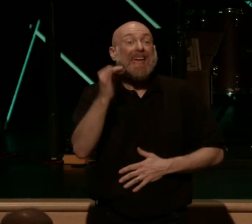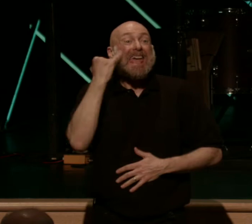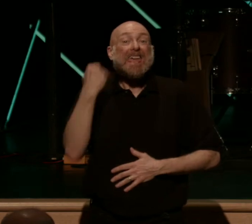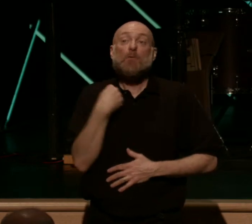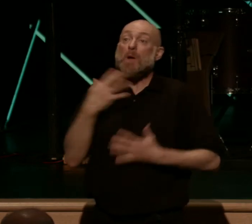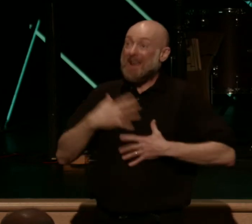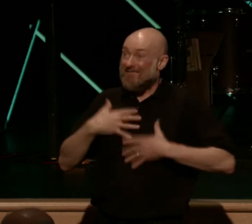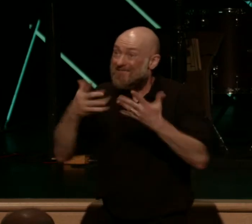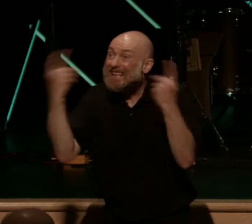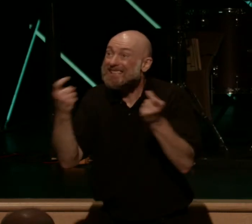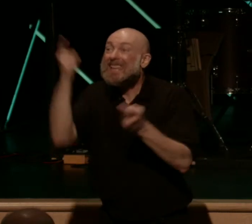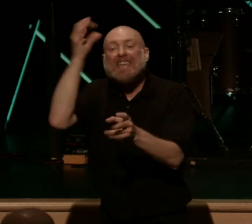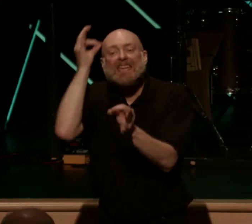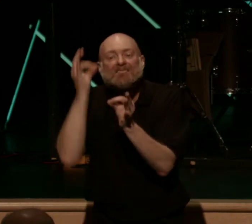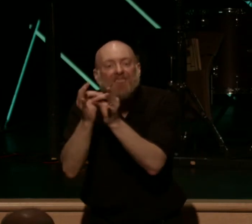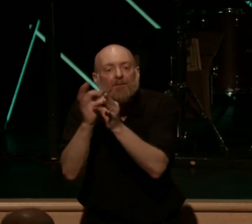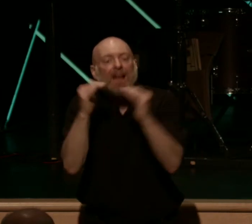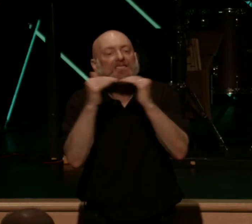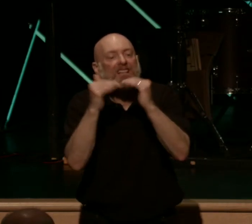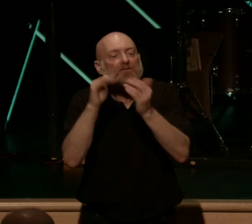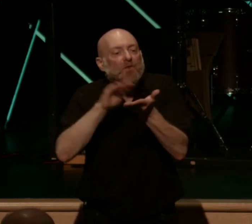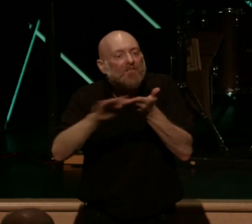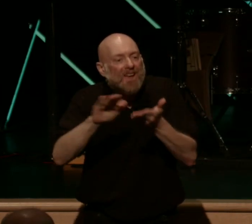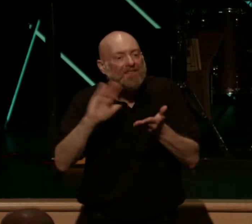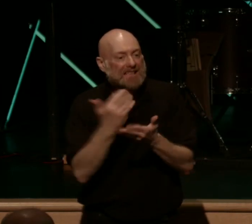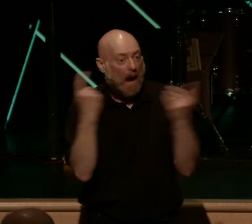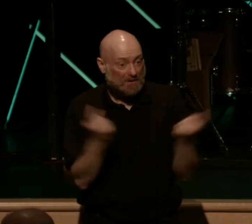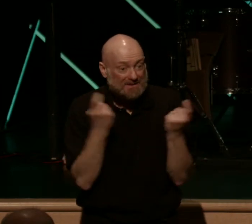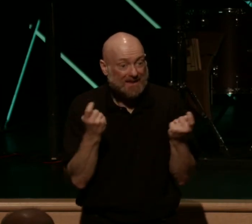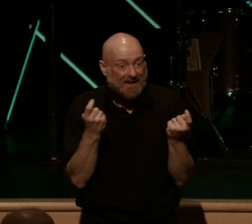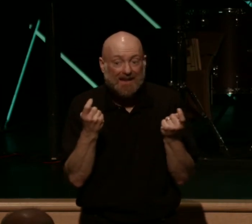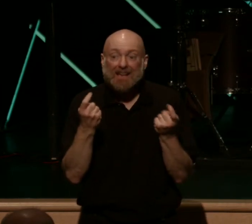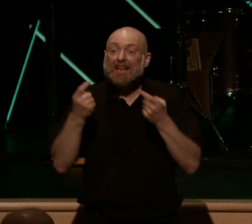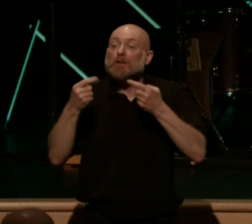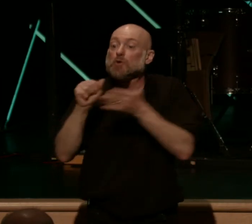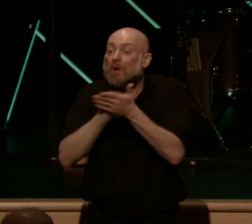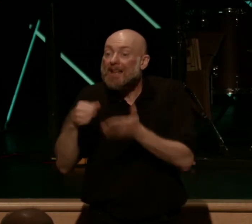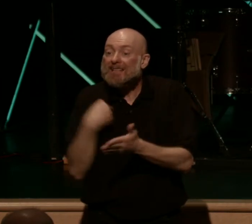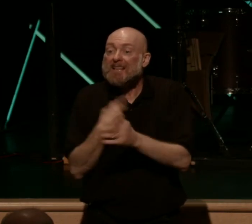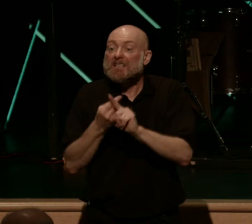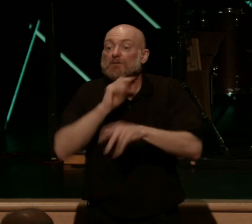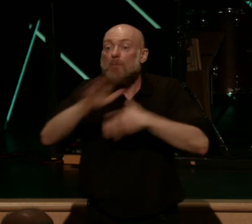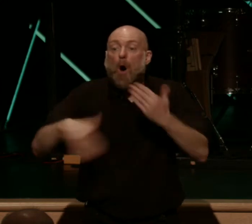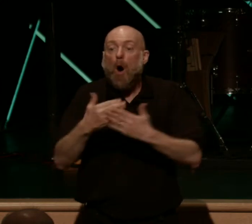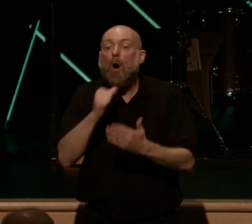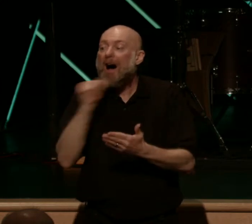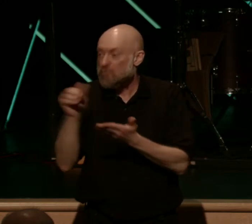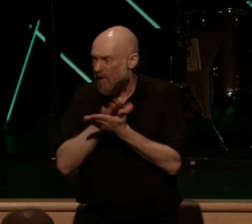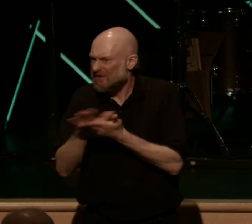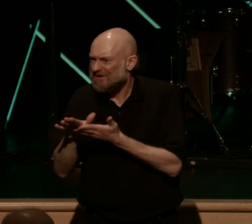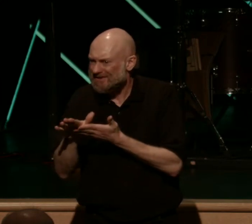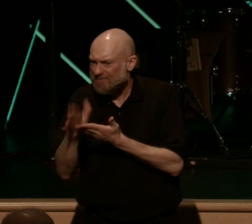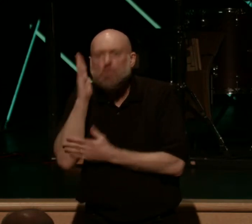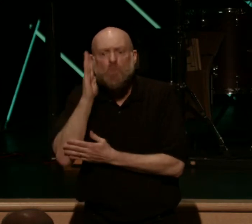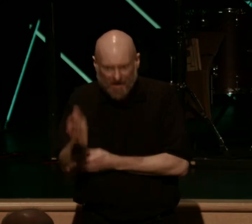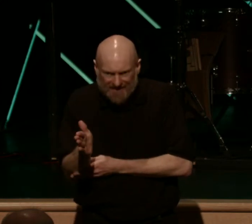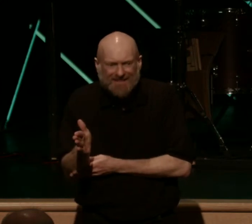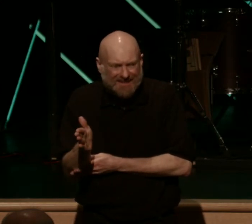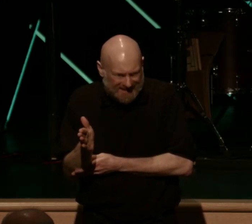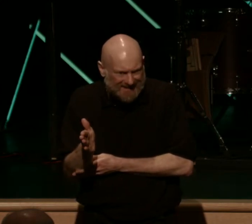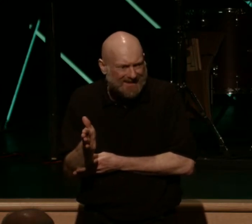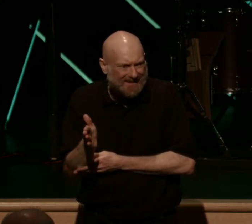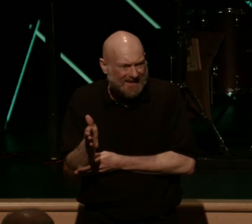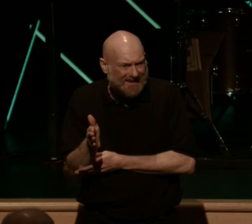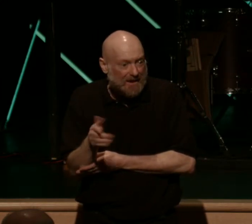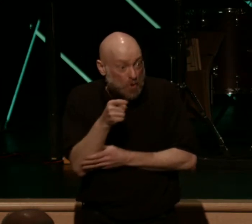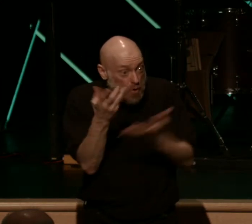our sins, he is faithful and just to forgive us our sins and to cleanse us from all unrighteousness."